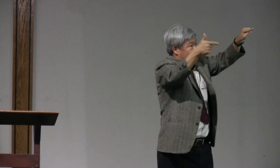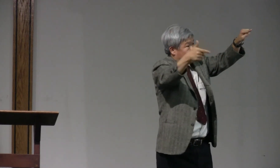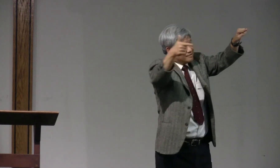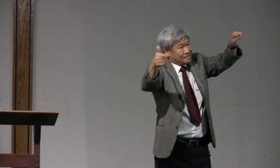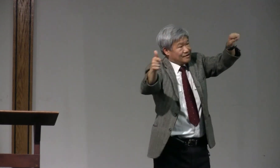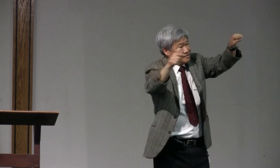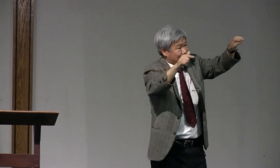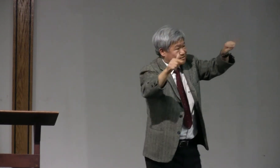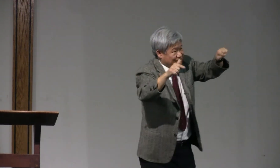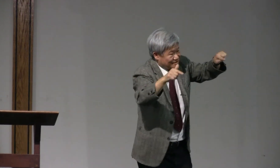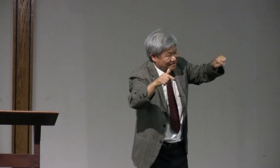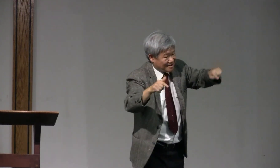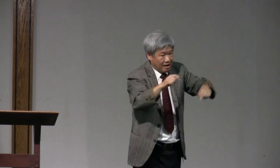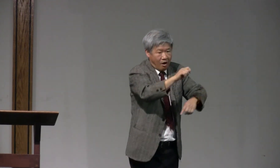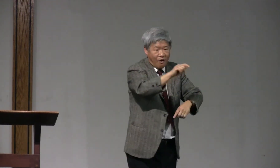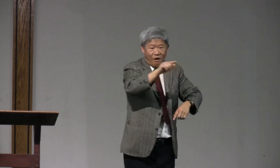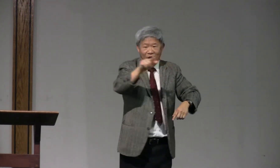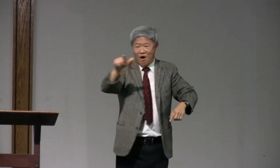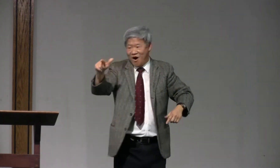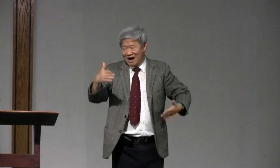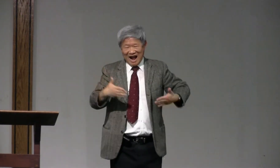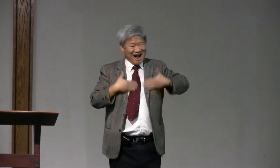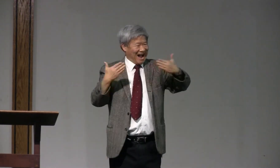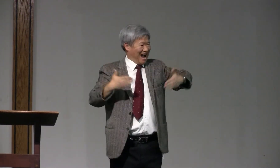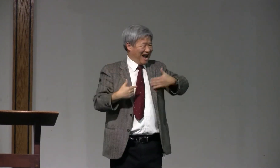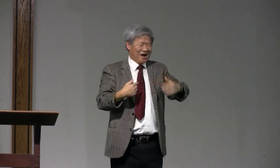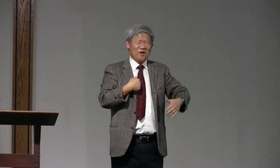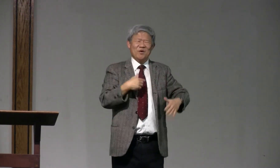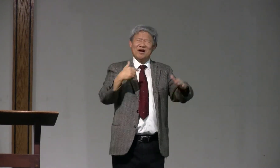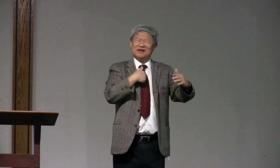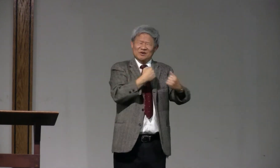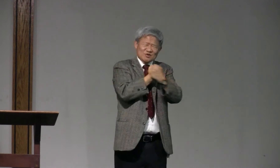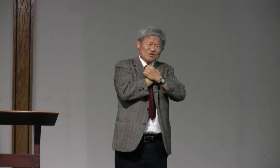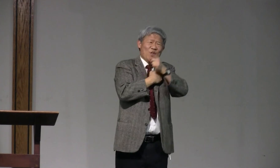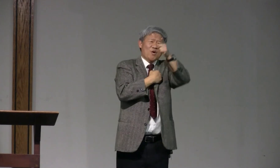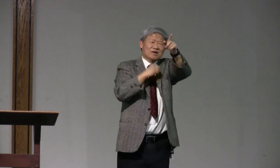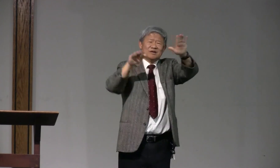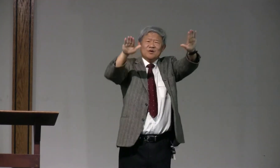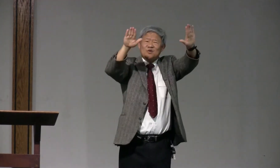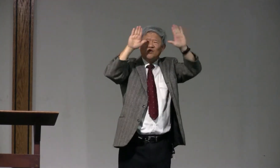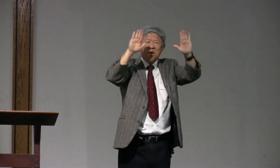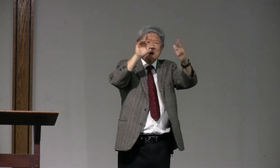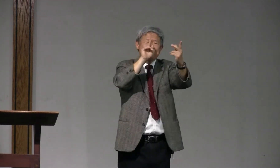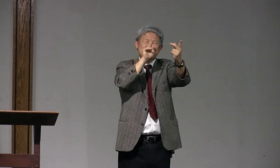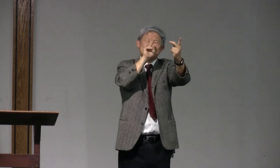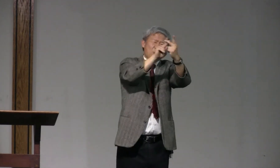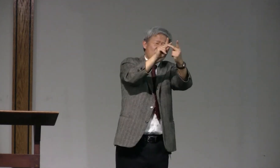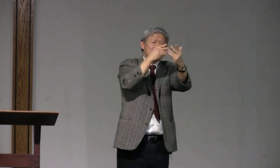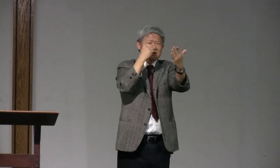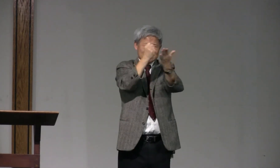each person in turn. Everyone gets their turn, and everyone is happy.